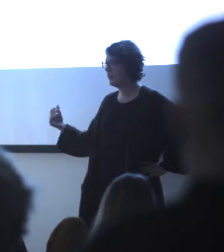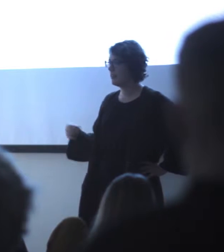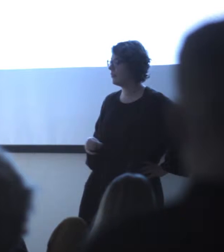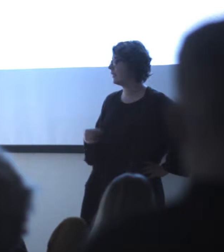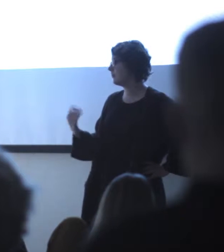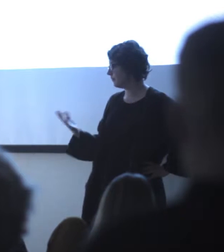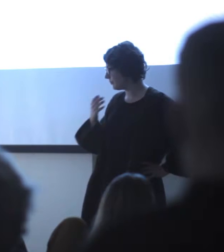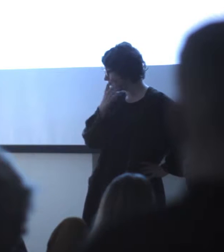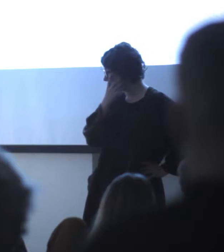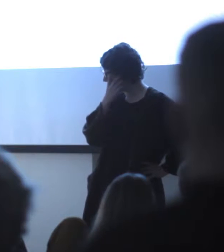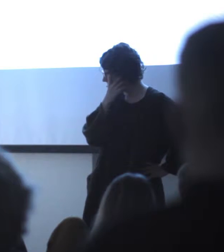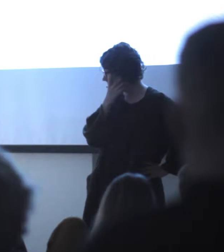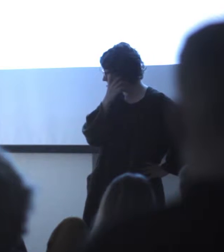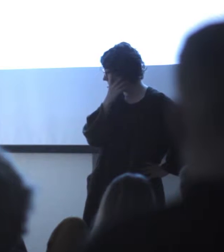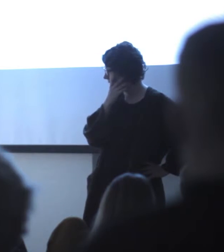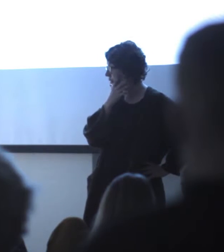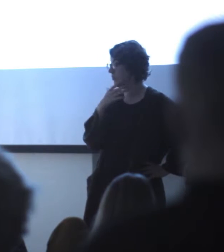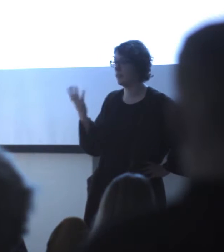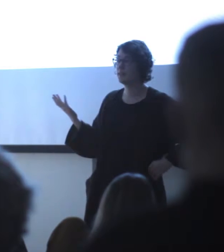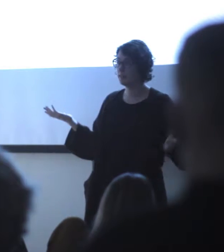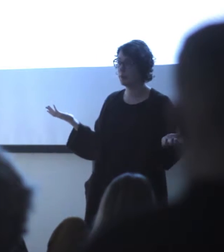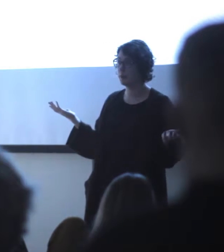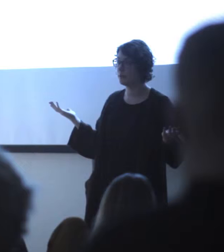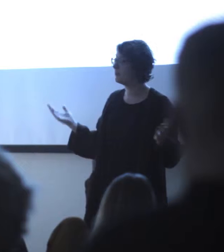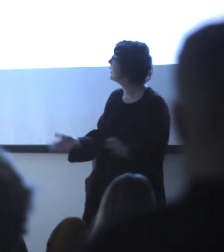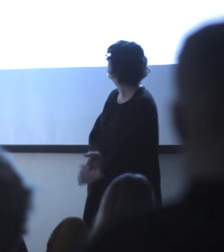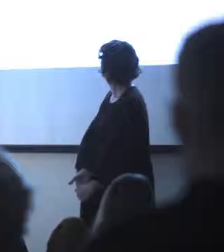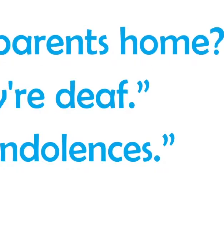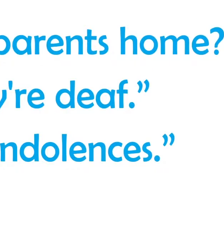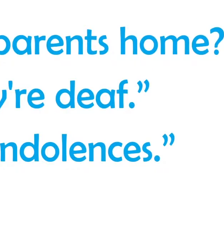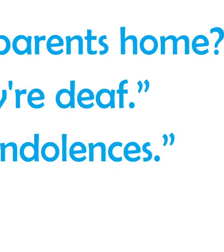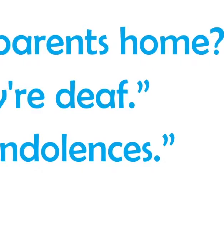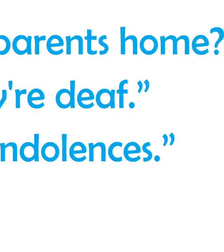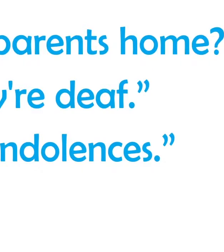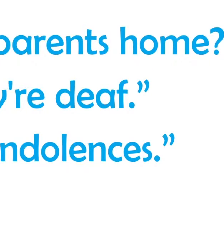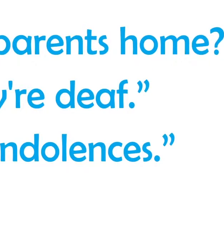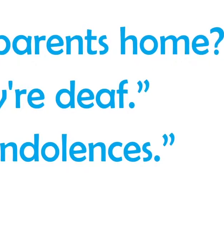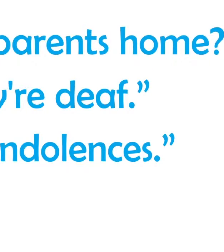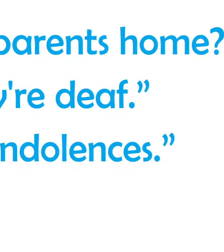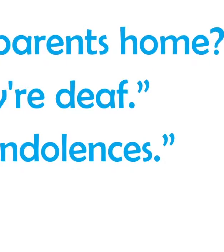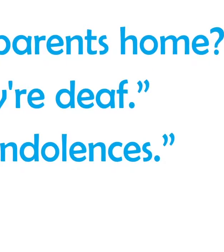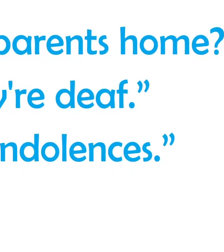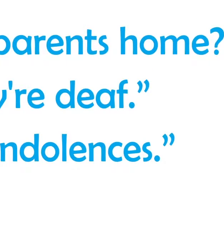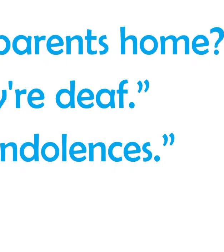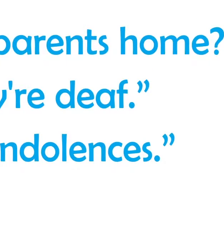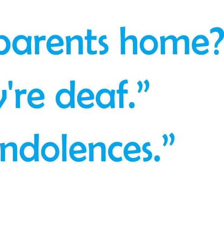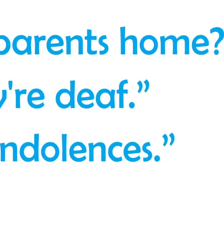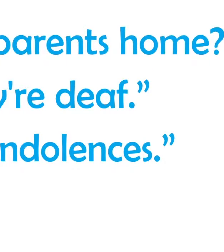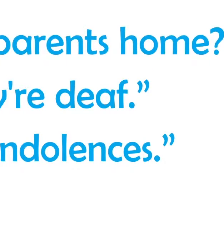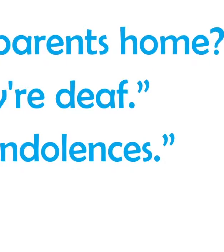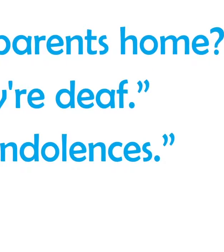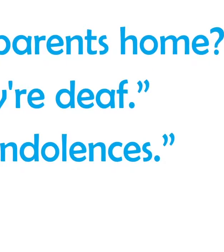me, learning this. And I've also met deaf people. This is a conversation with telemarketers when they call